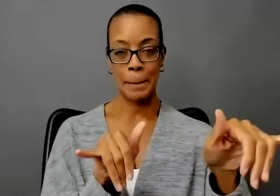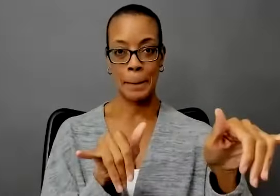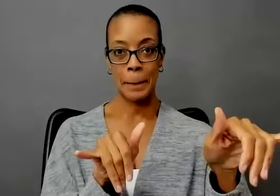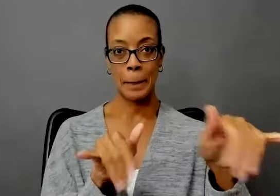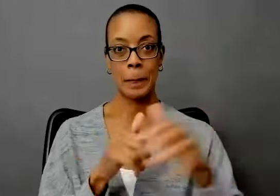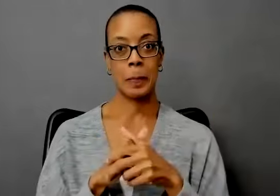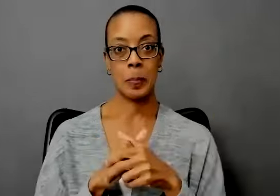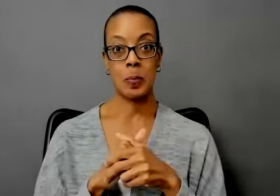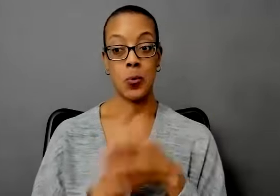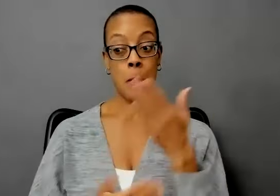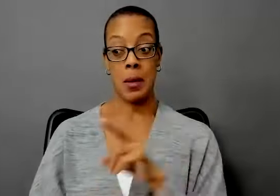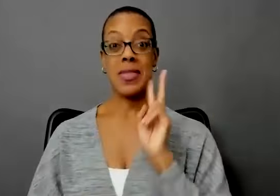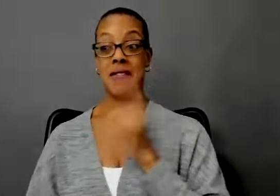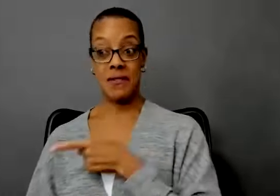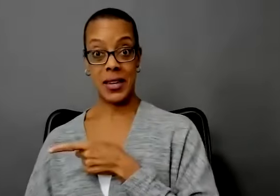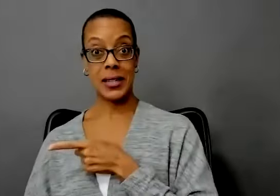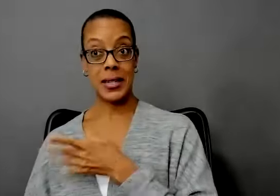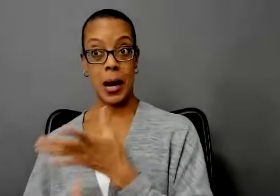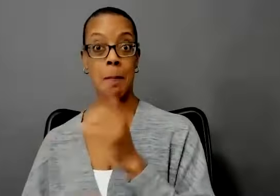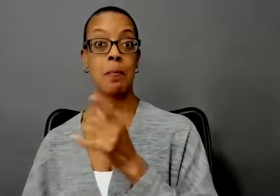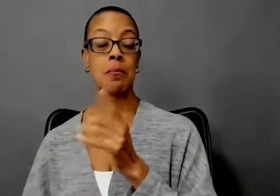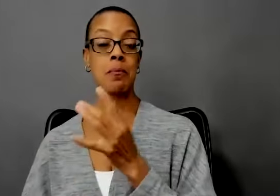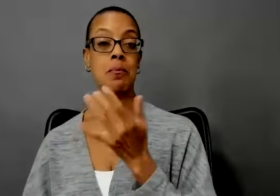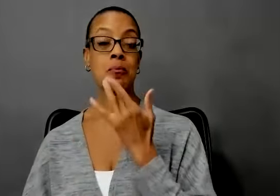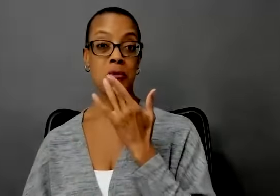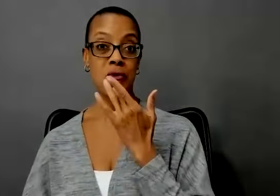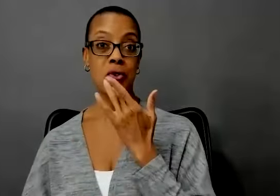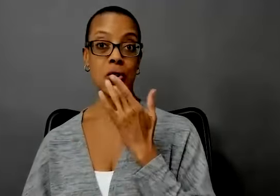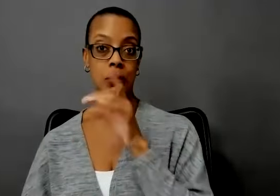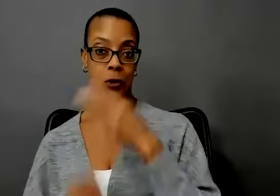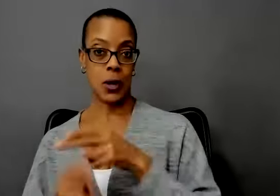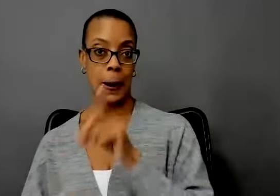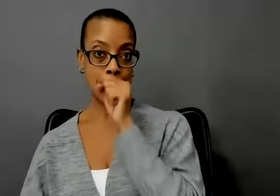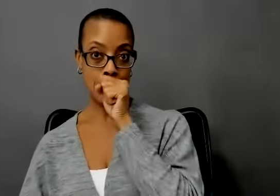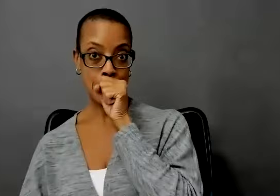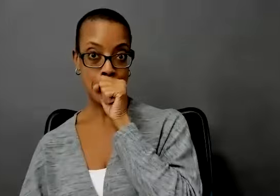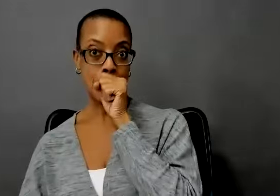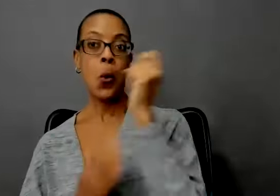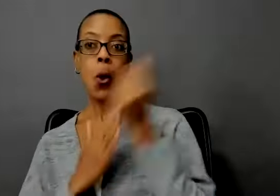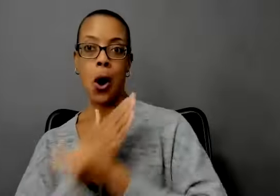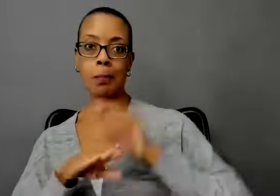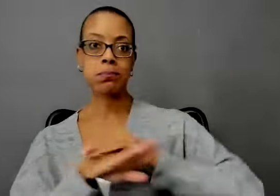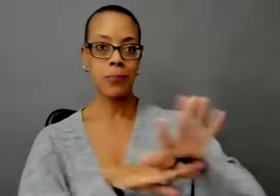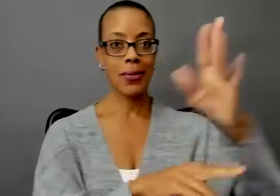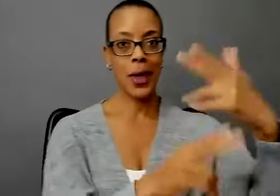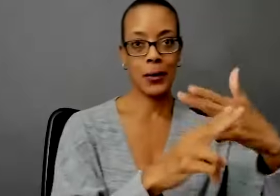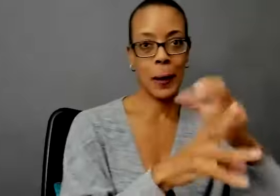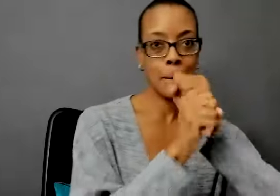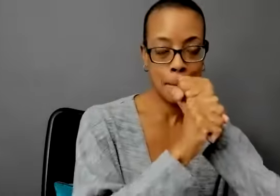to be anonymous under Section 486.4. But this has nothing to do with the integrity of,